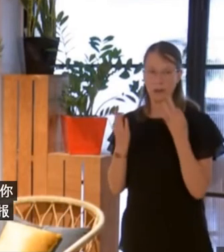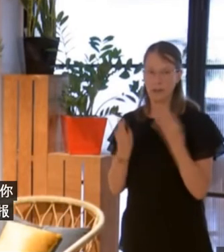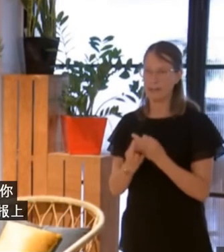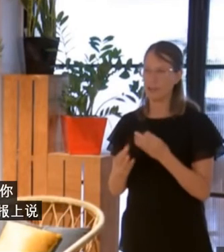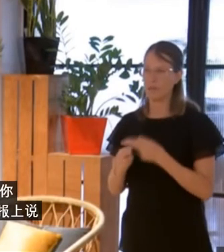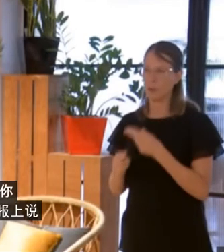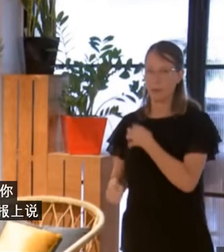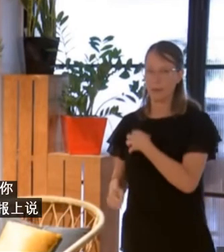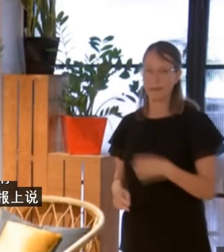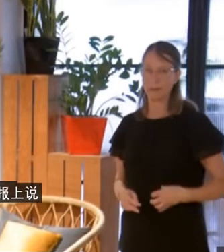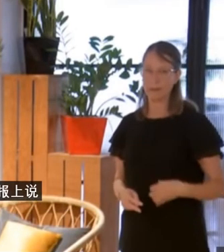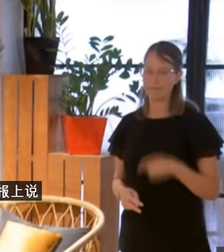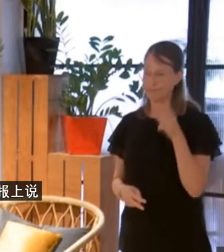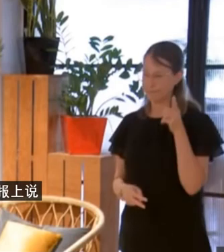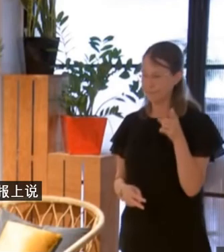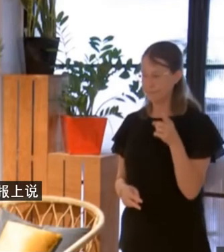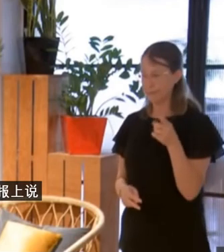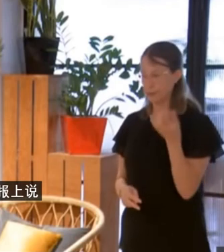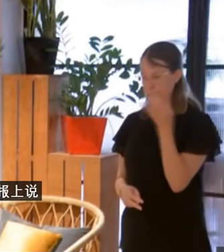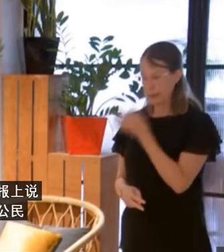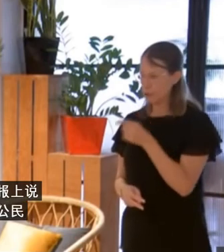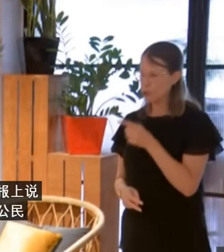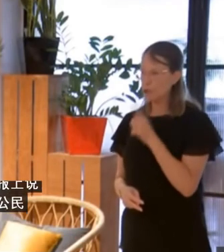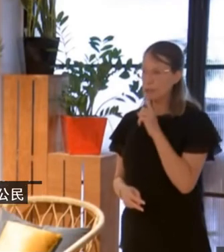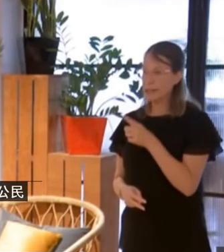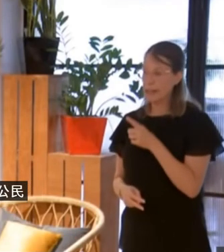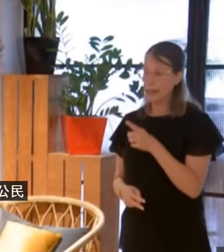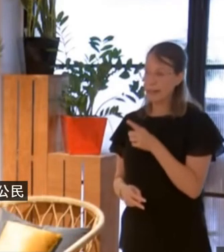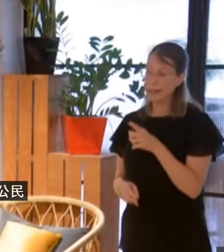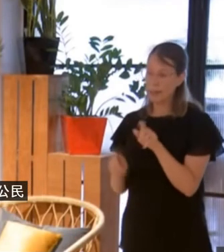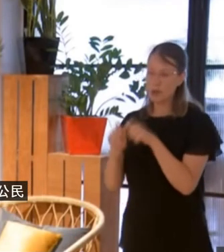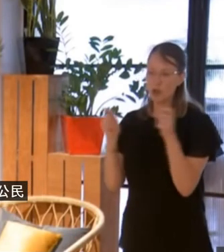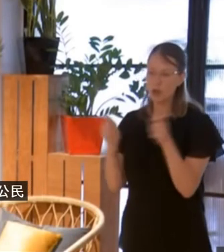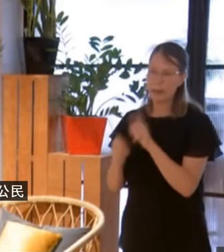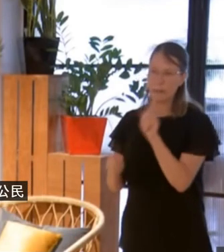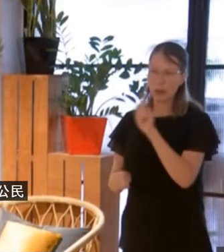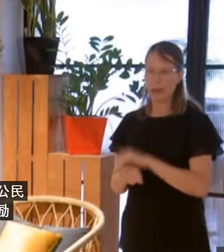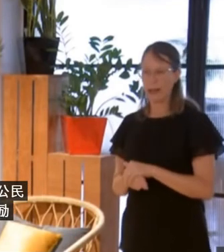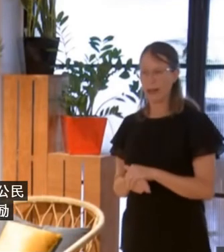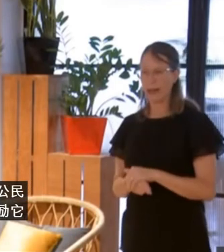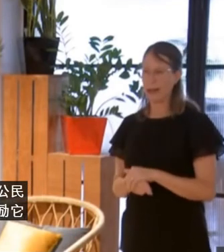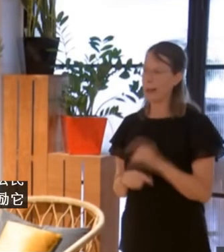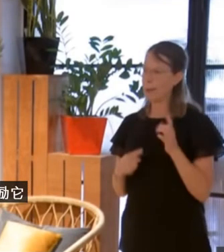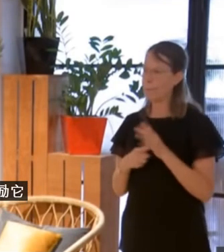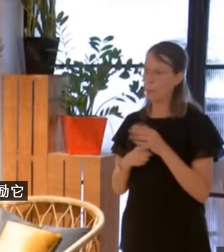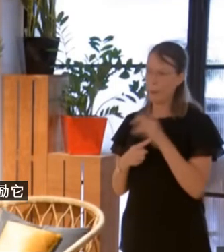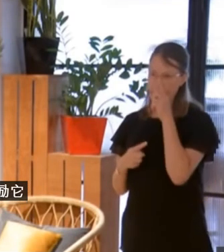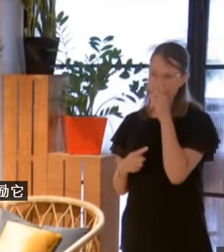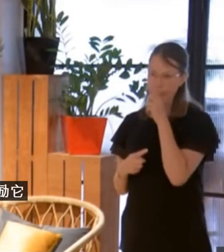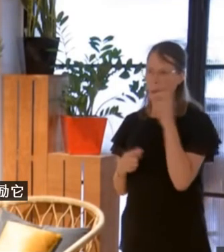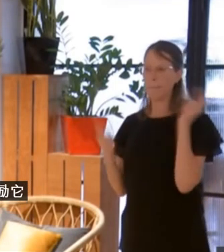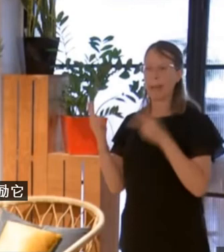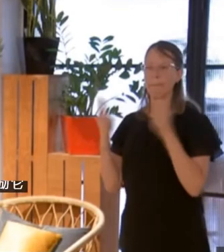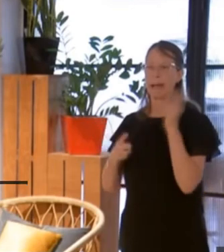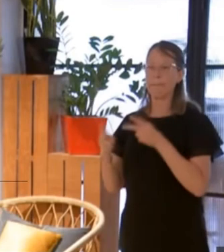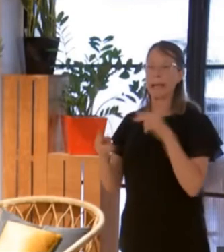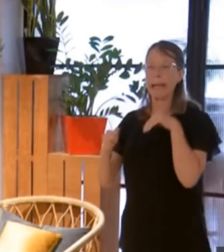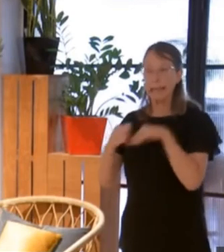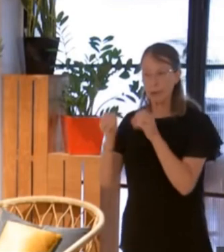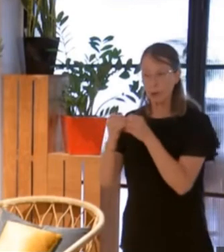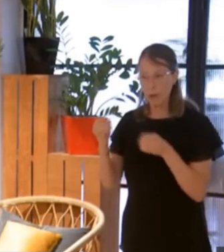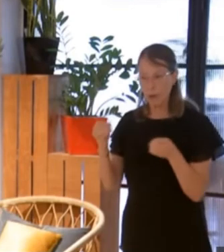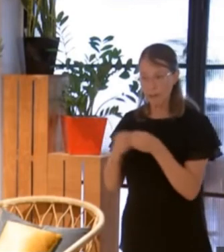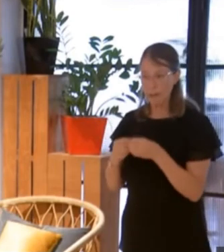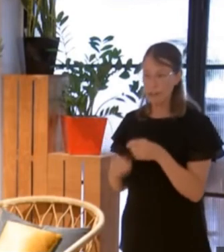Daily Telegraph today that getting back to the office is a civic duty. Will your government encourage its